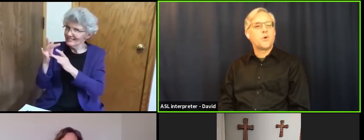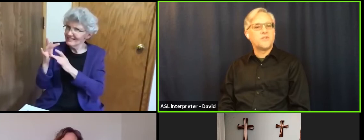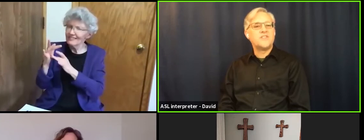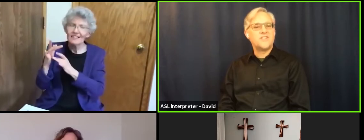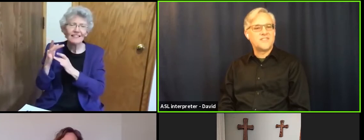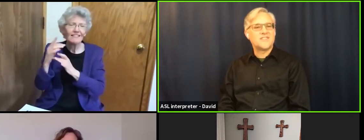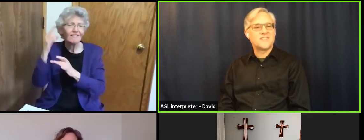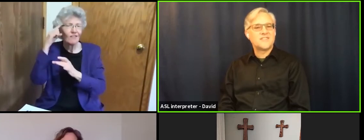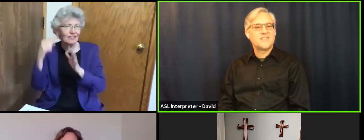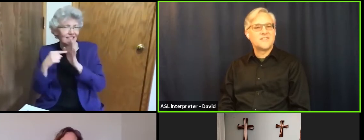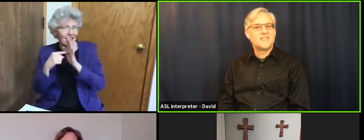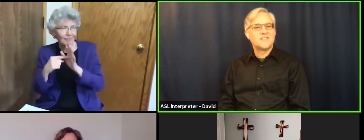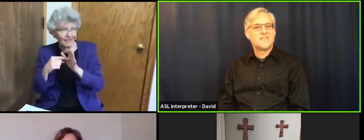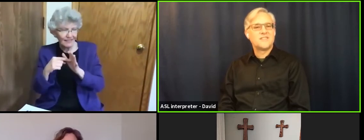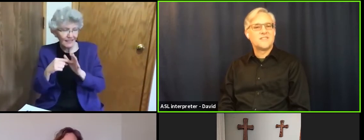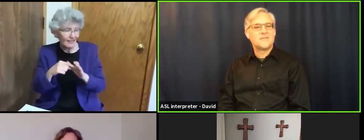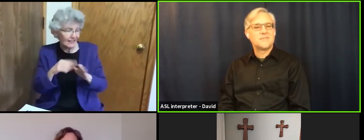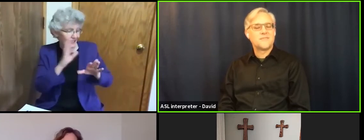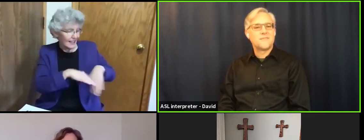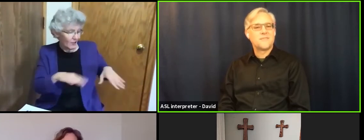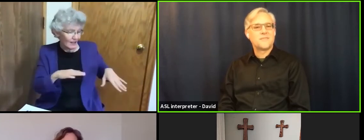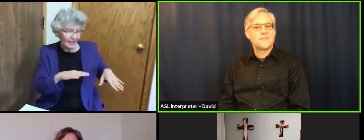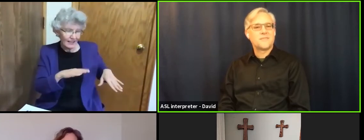They're important to Jesus.